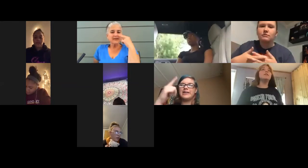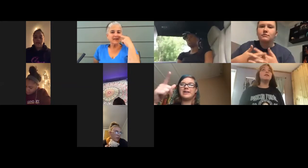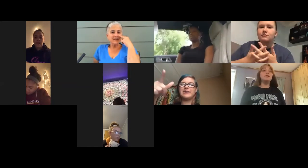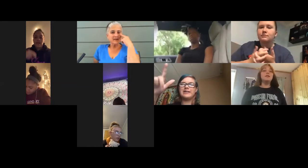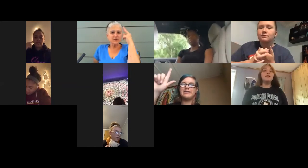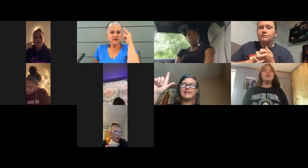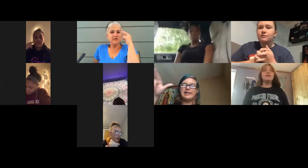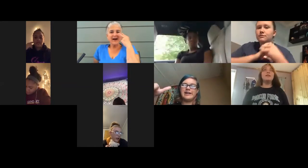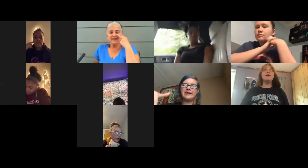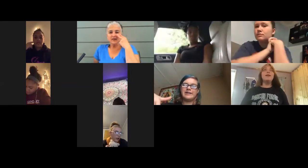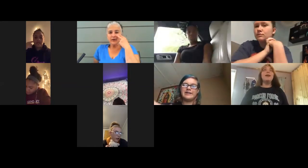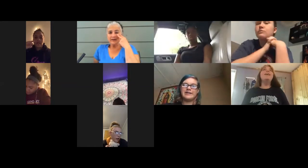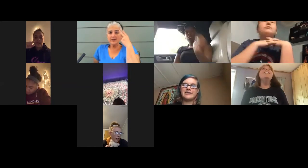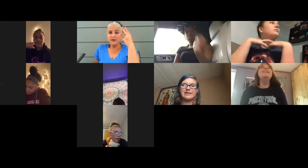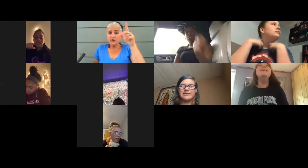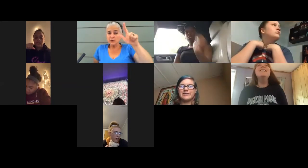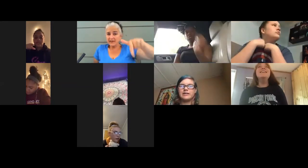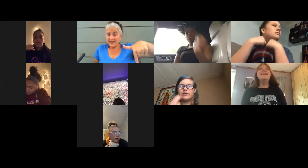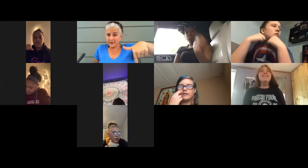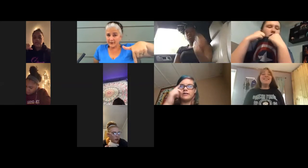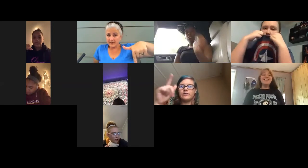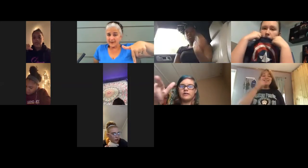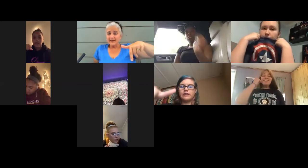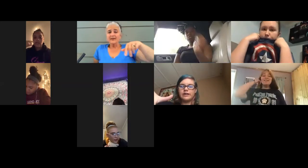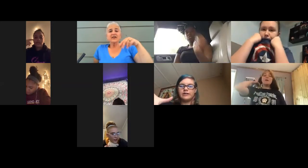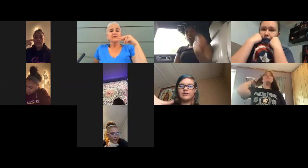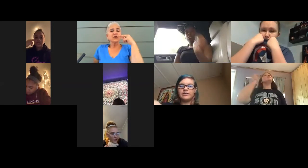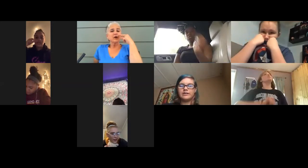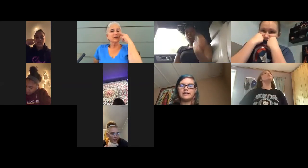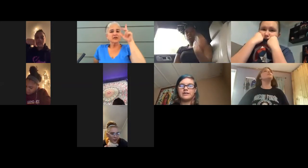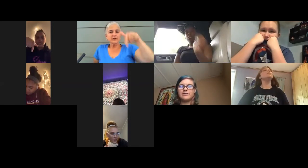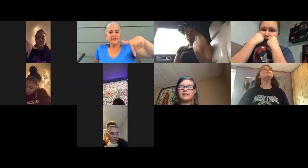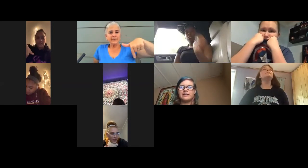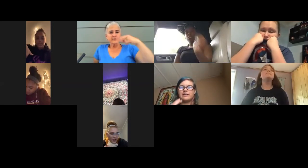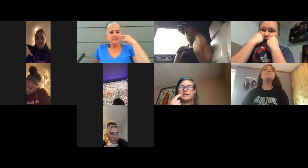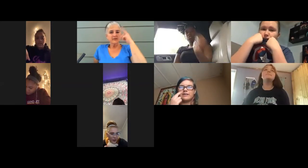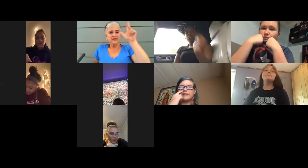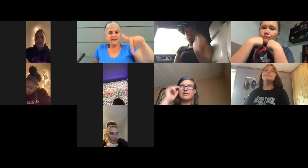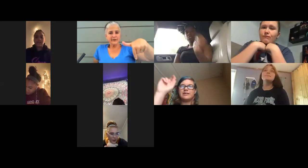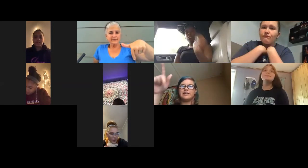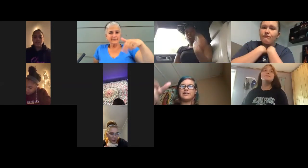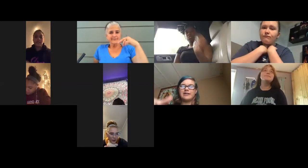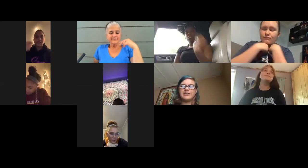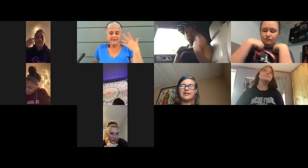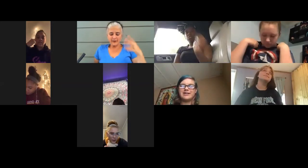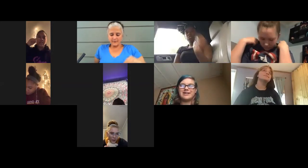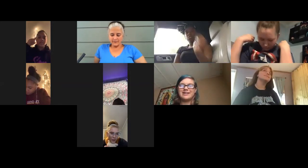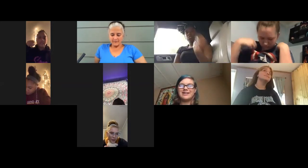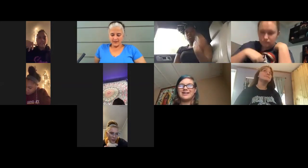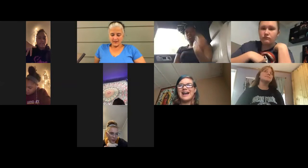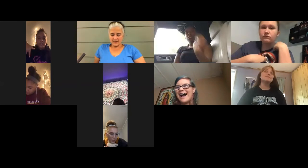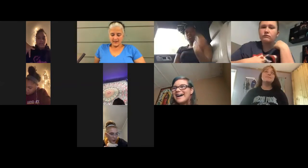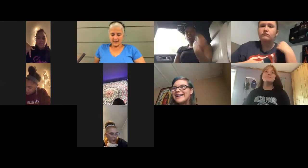as one big thing, so it's really fast. So like see you later, it flows. See you later. See you later.